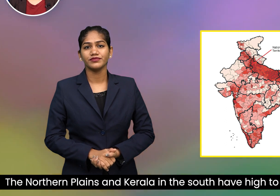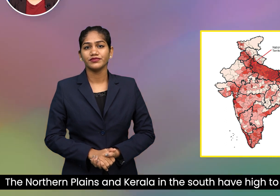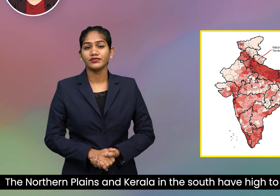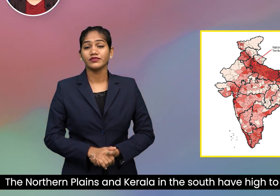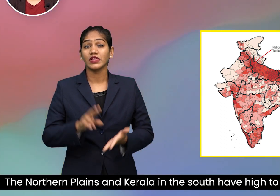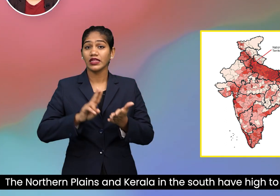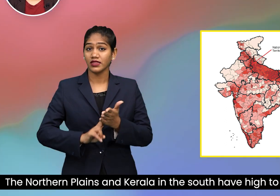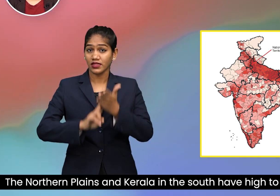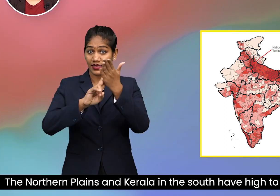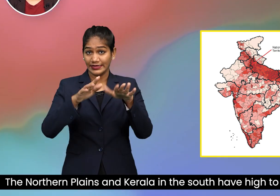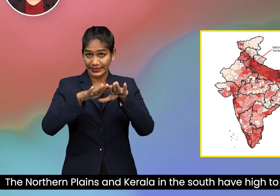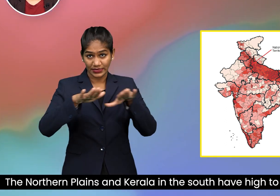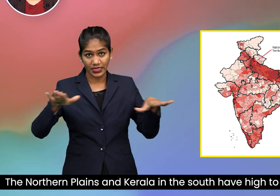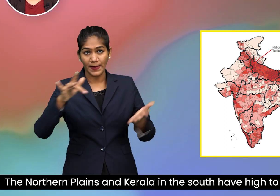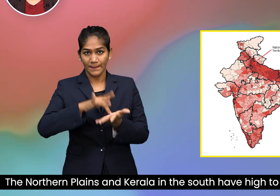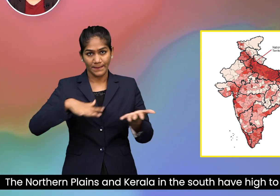The northern plains